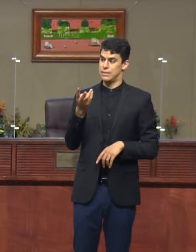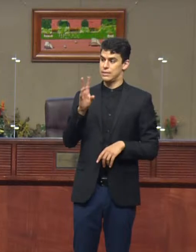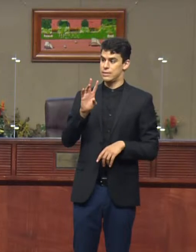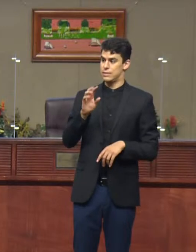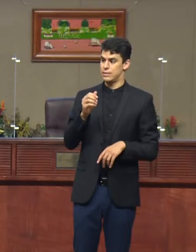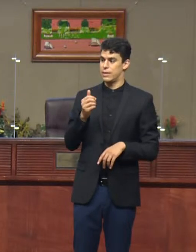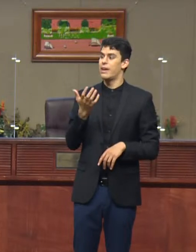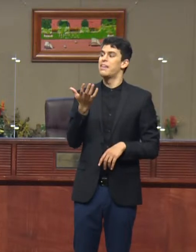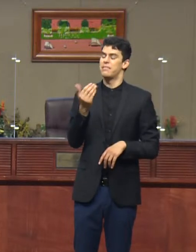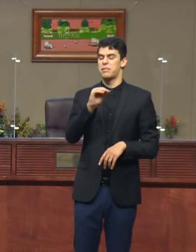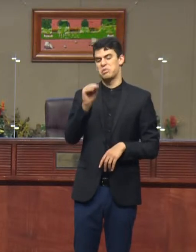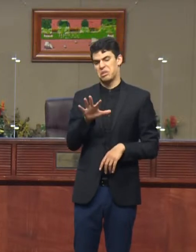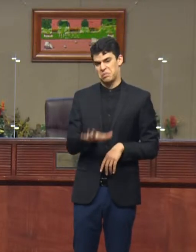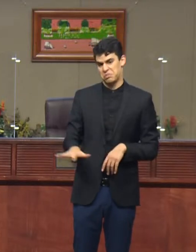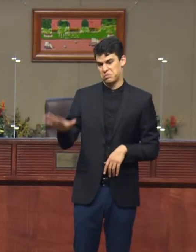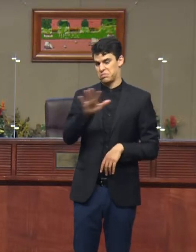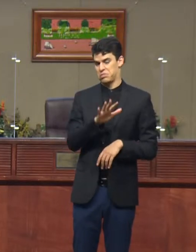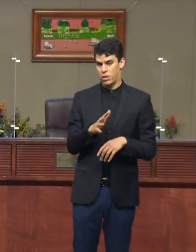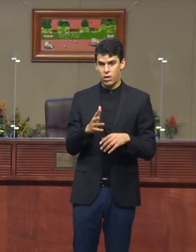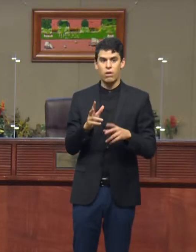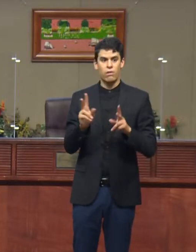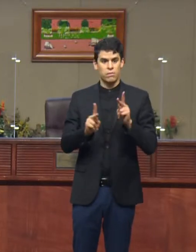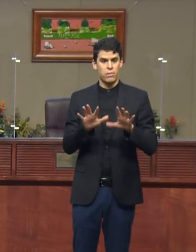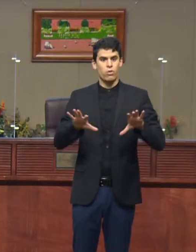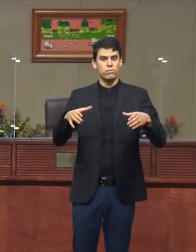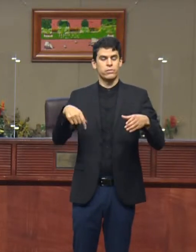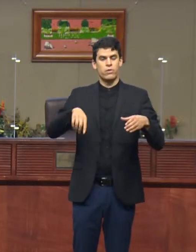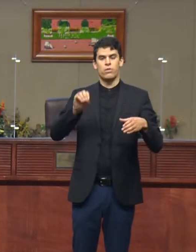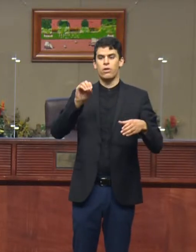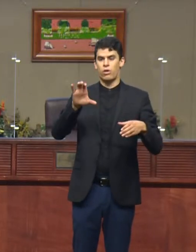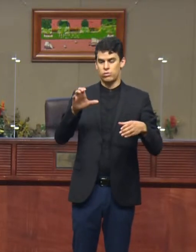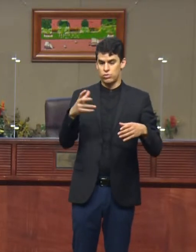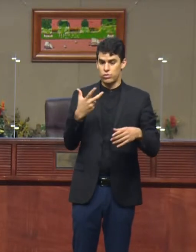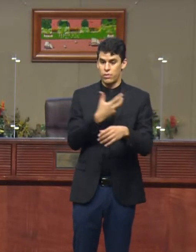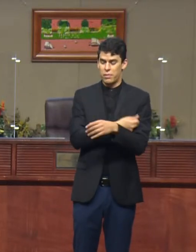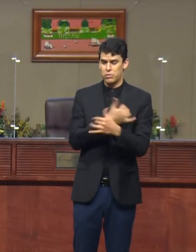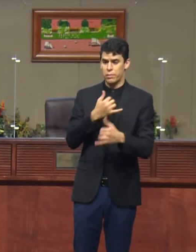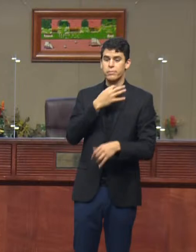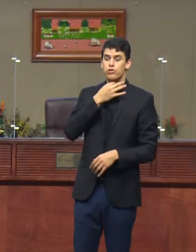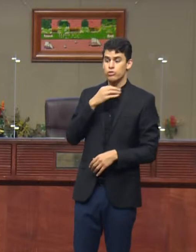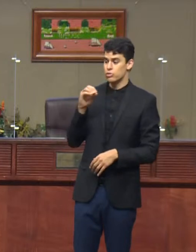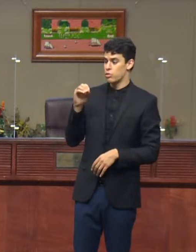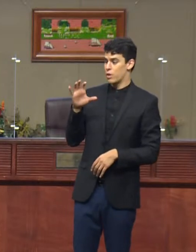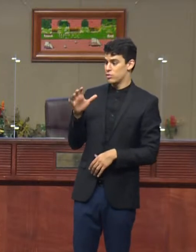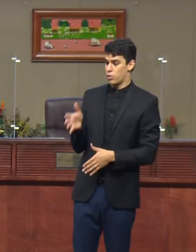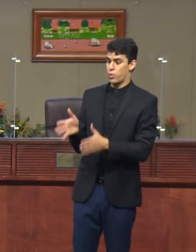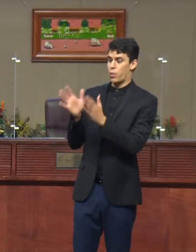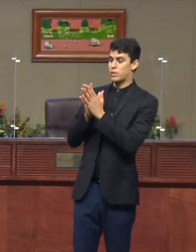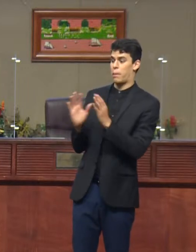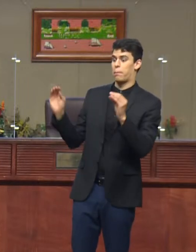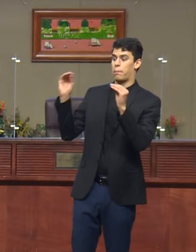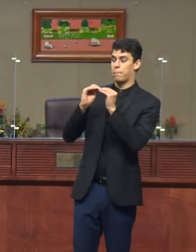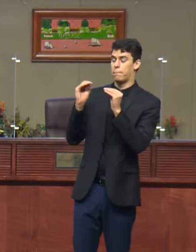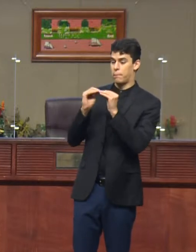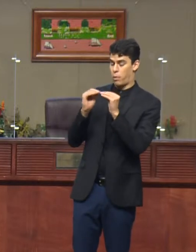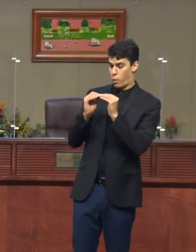16th, according to the Department of Health report. Has the county requested more doses than it has received, and what is your reaction to